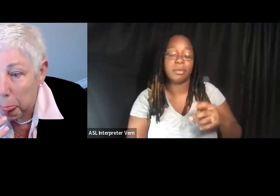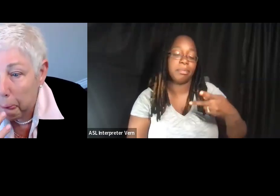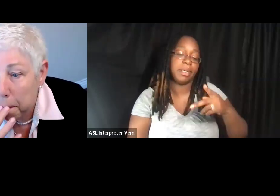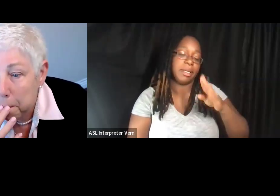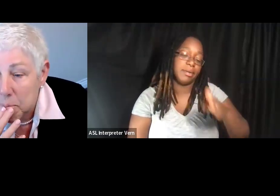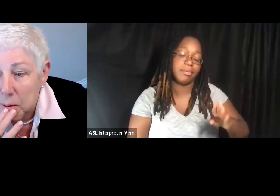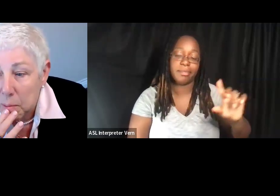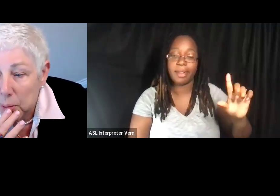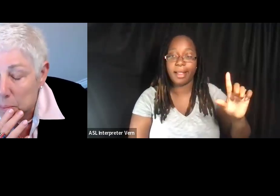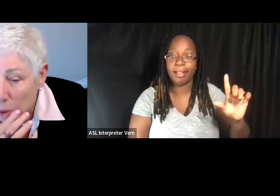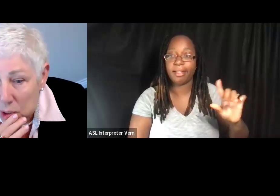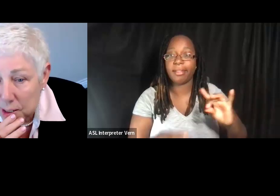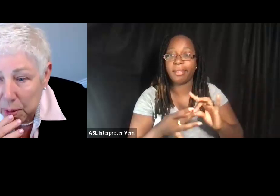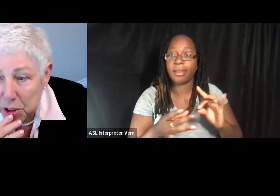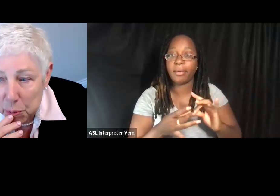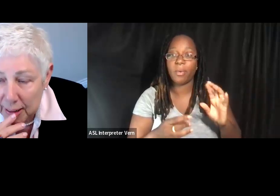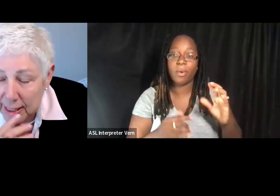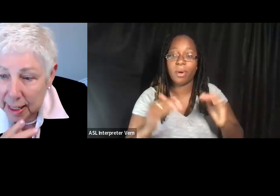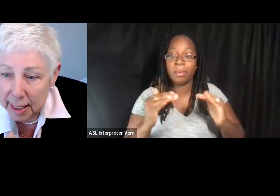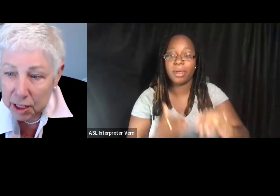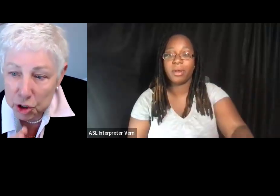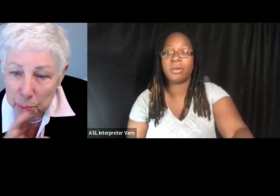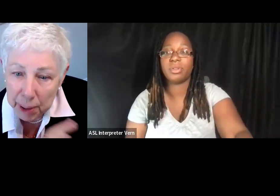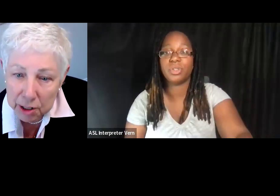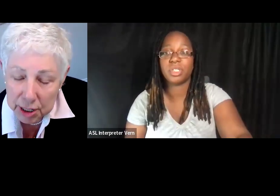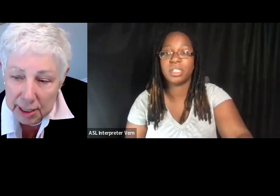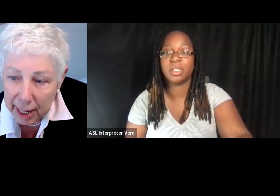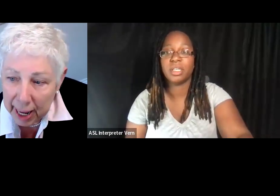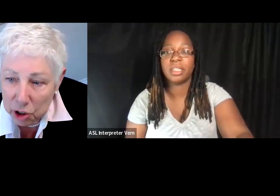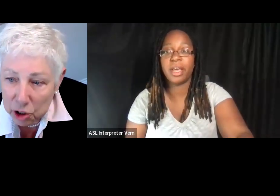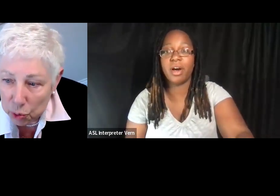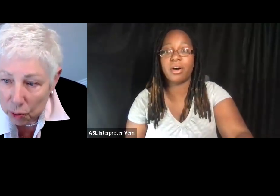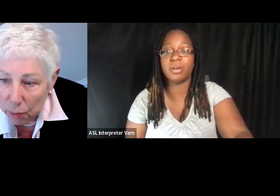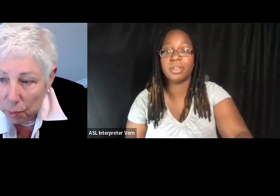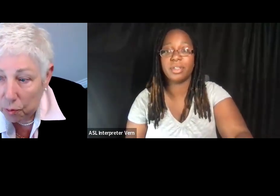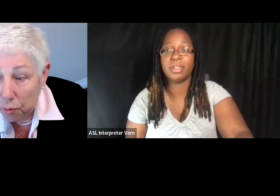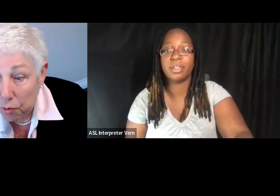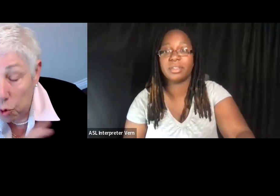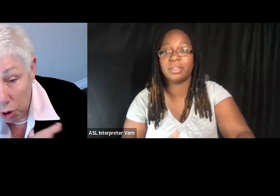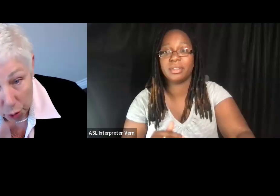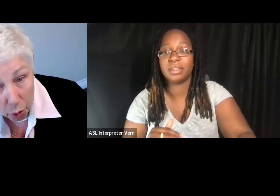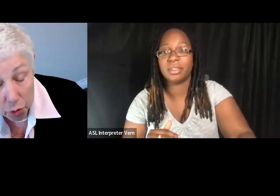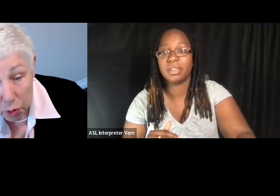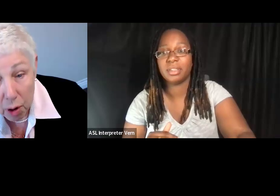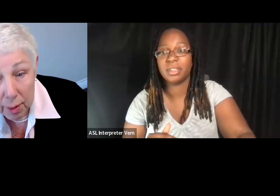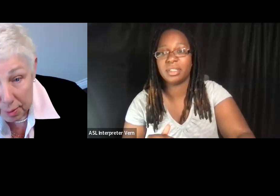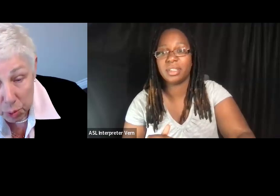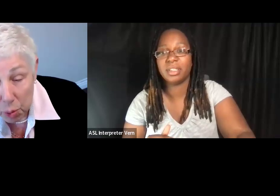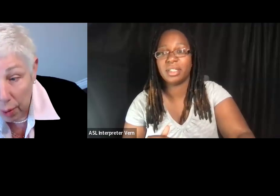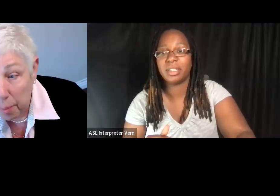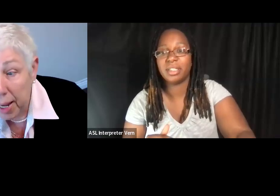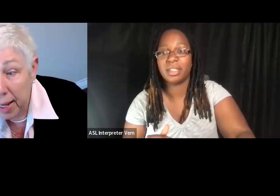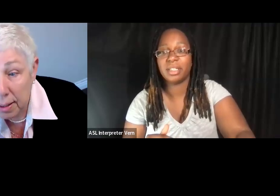sheet. But mostly what you want to see is your budget to actual for your